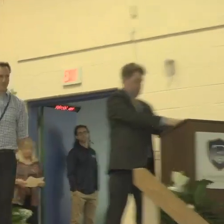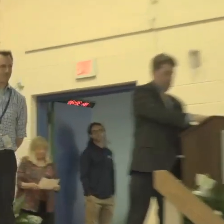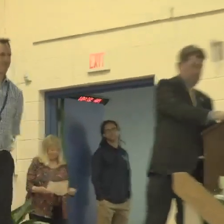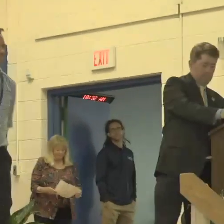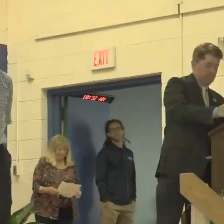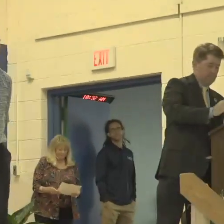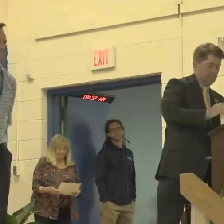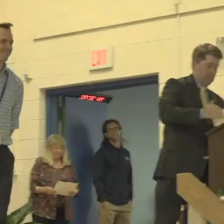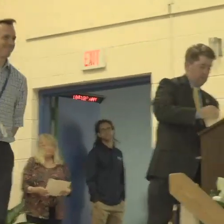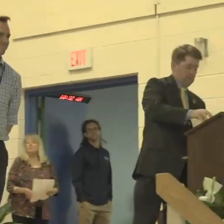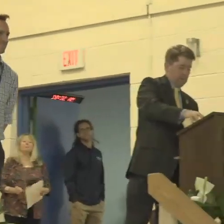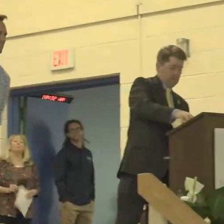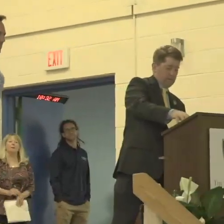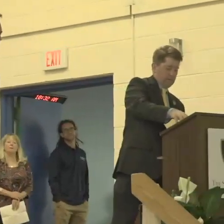Hiscox.